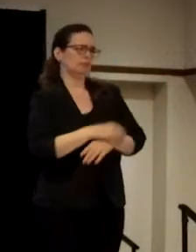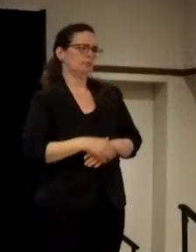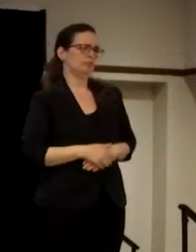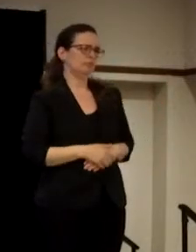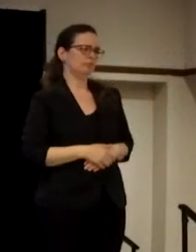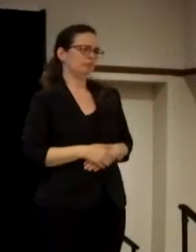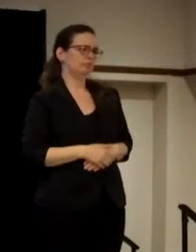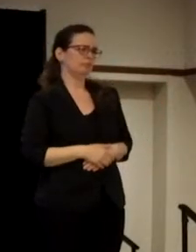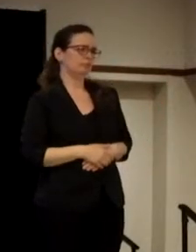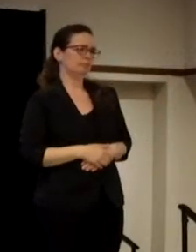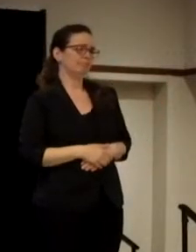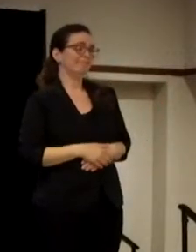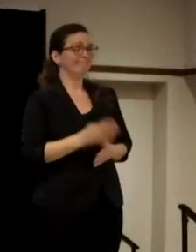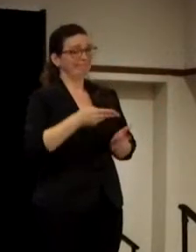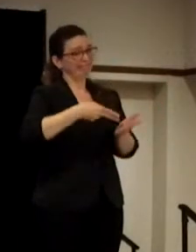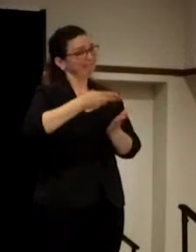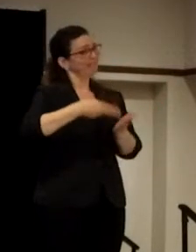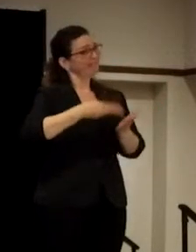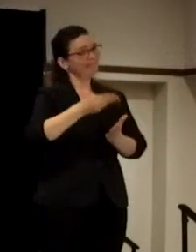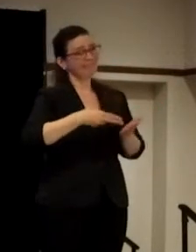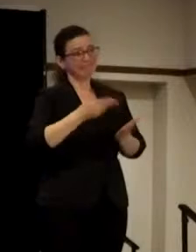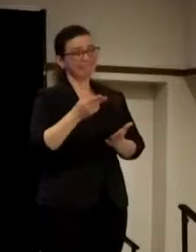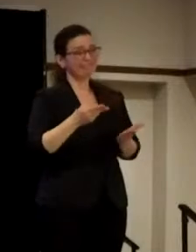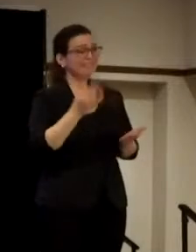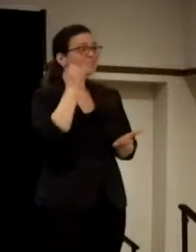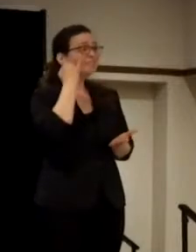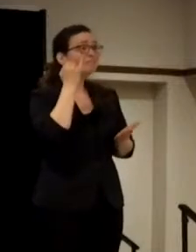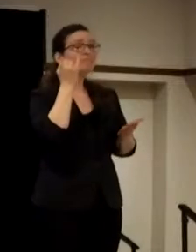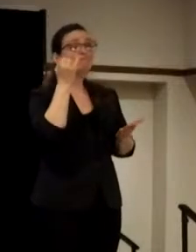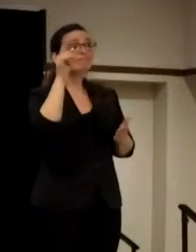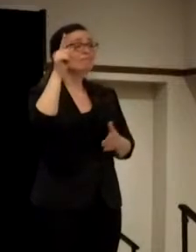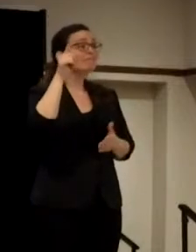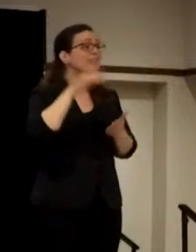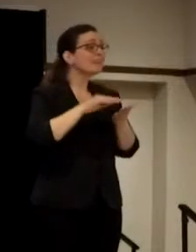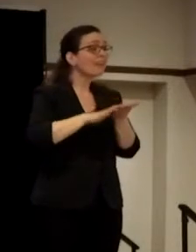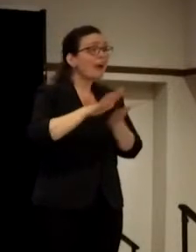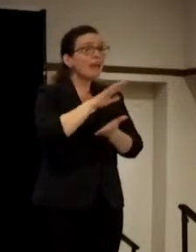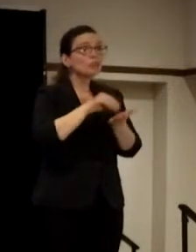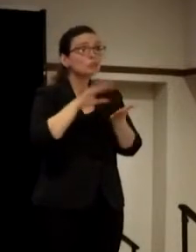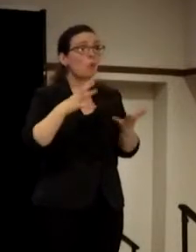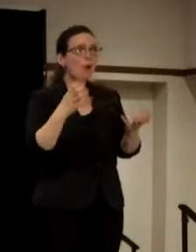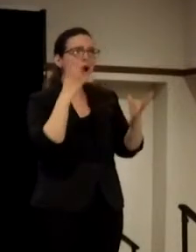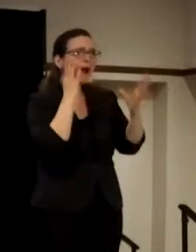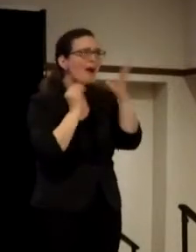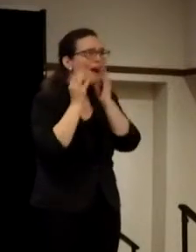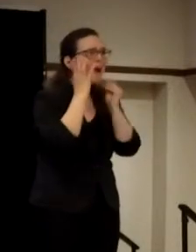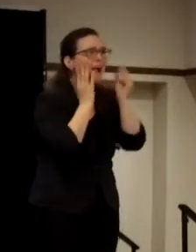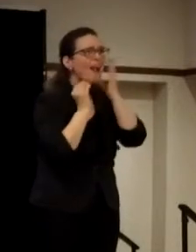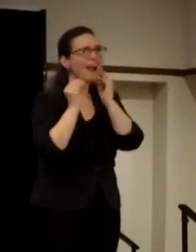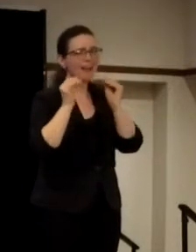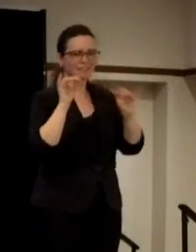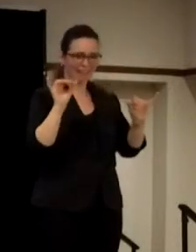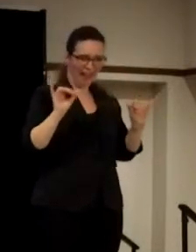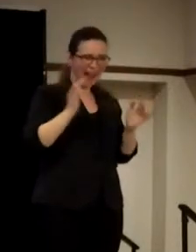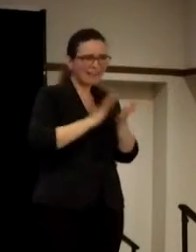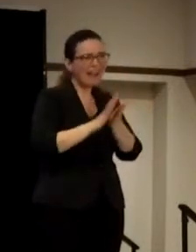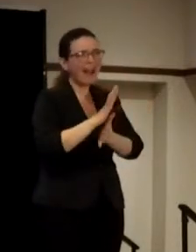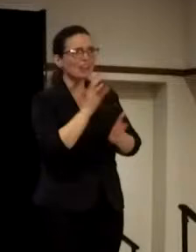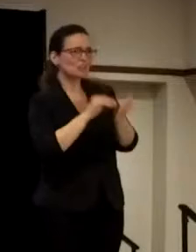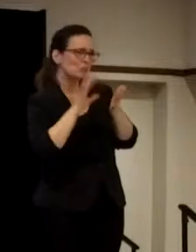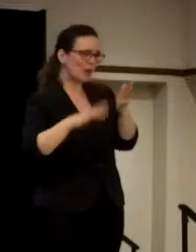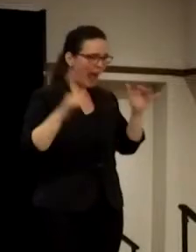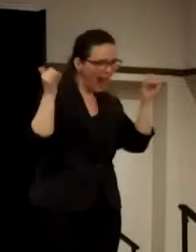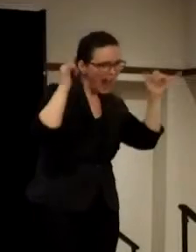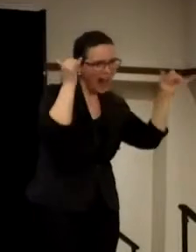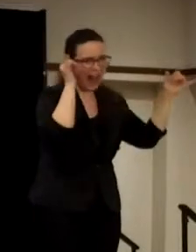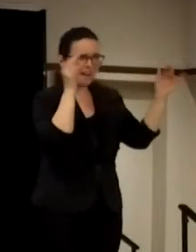frankly, if they want to get that college experience, which normally you only get at this point in your life. Can you speak